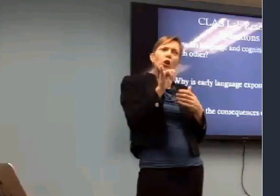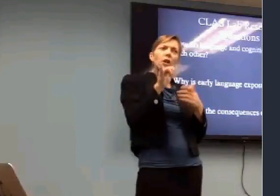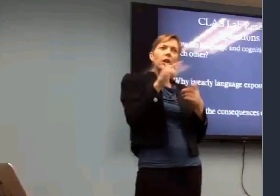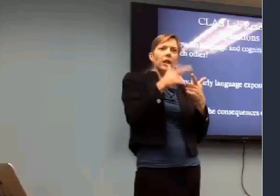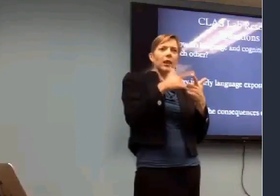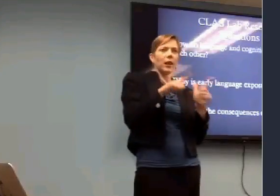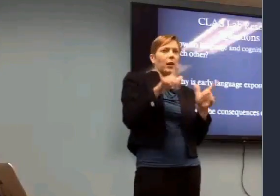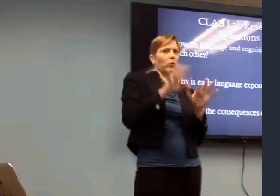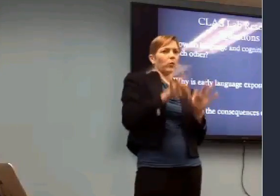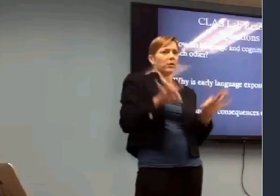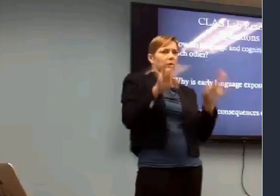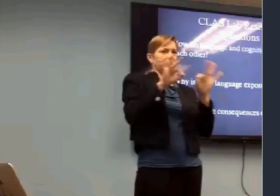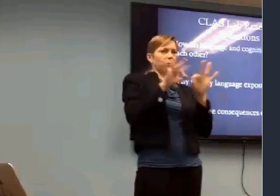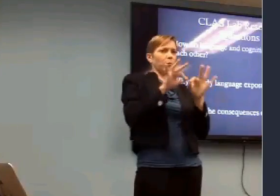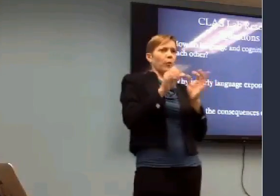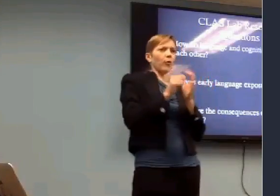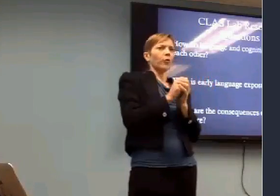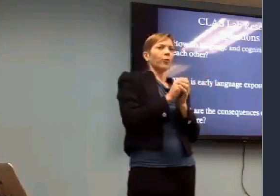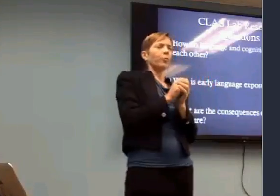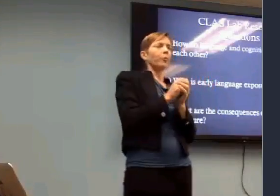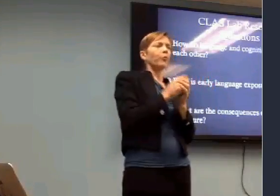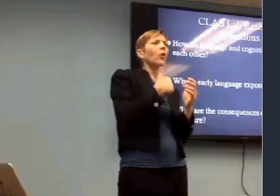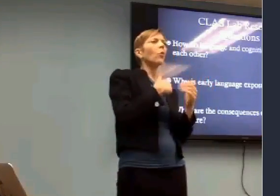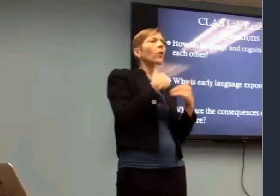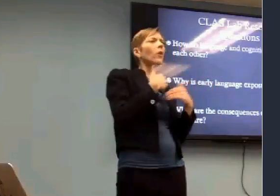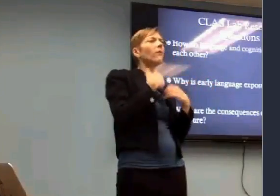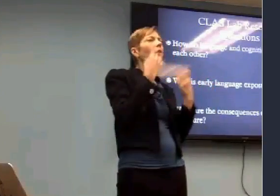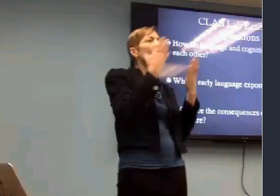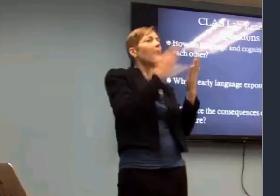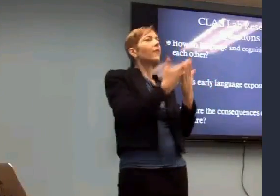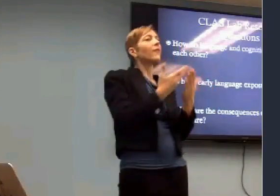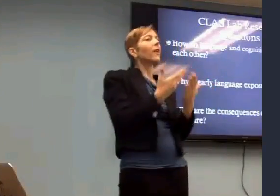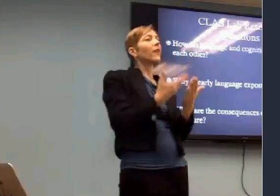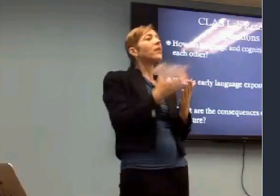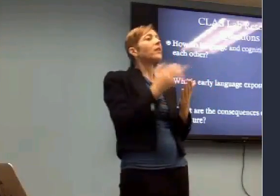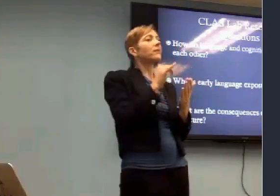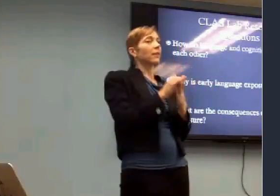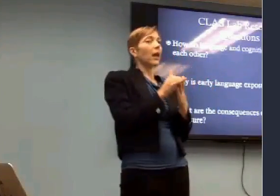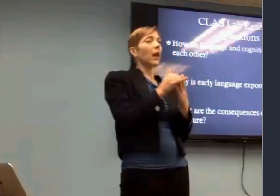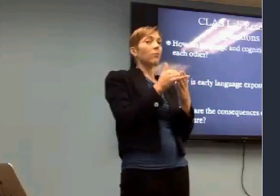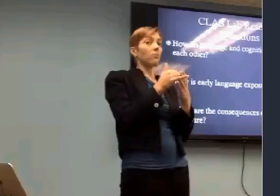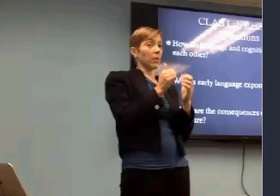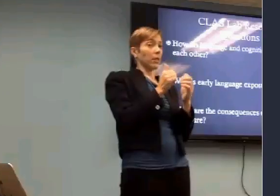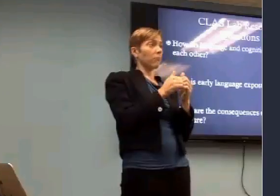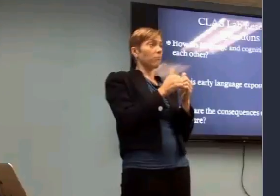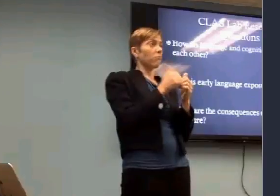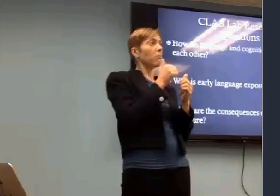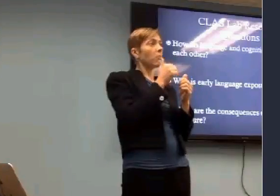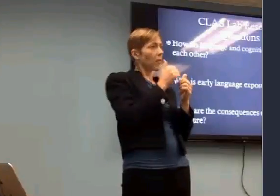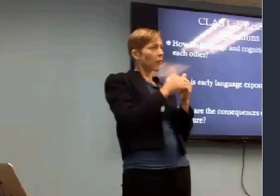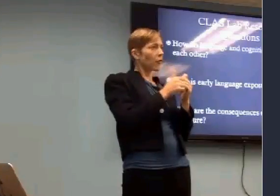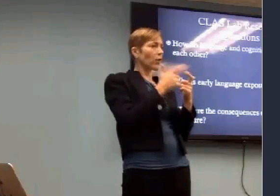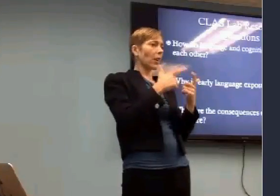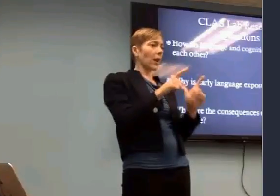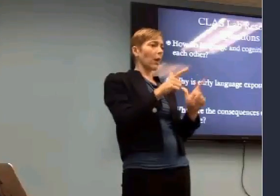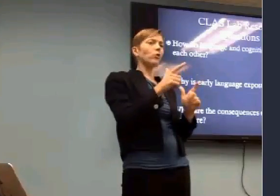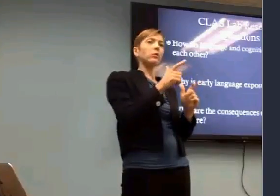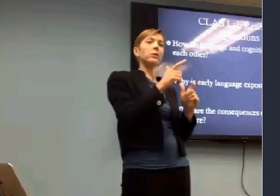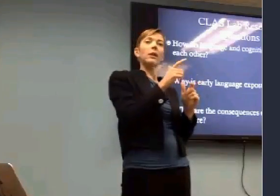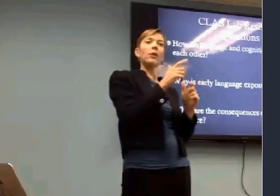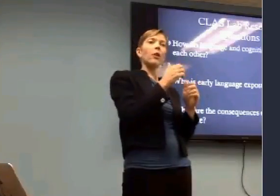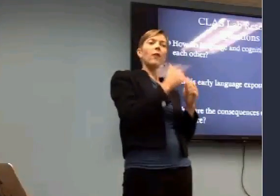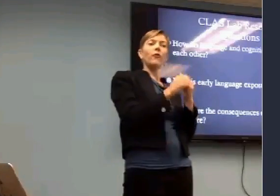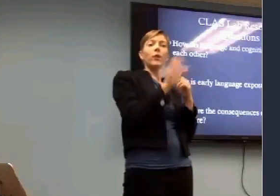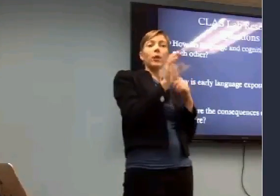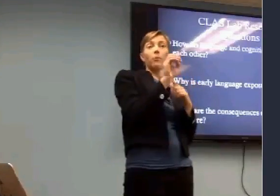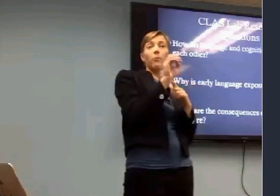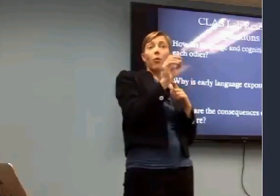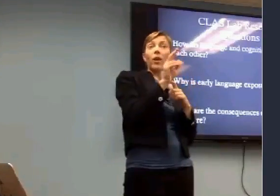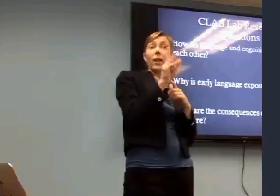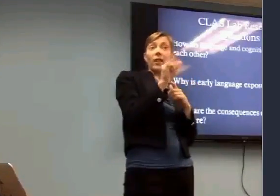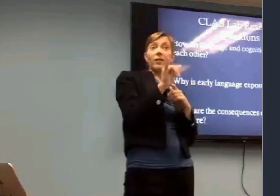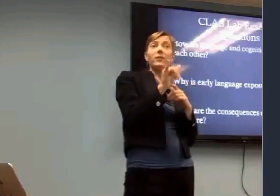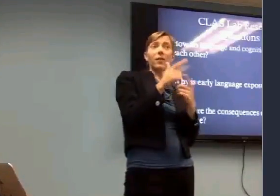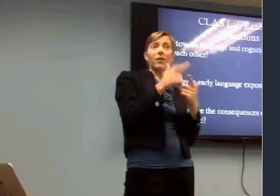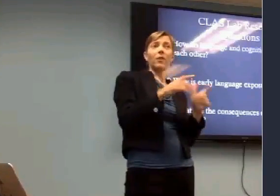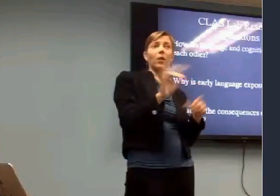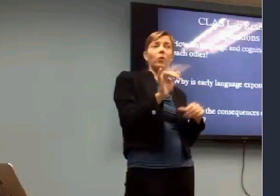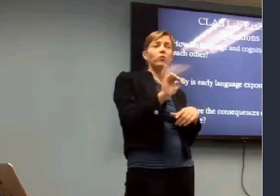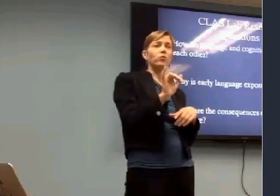We want to understand why early language exposure is so important. We do have a lot of evidence that for most languages and in